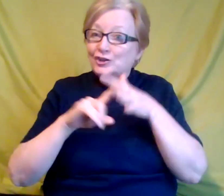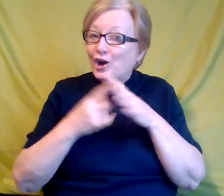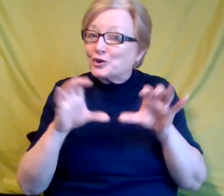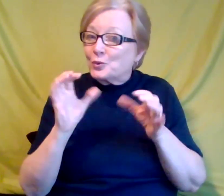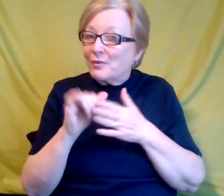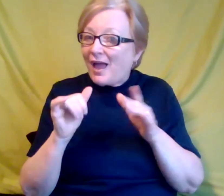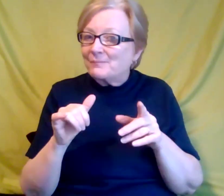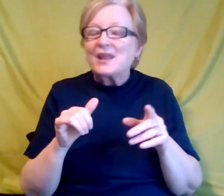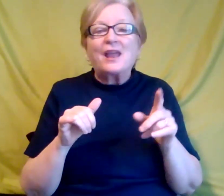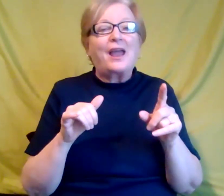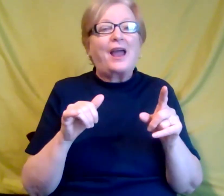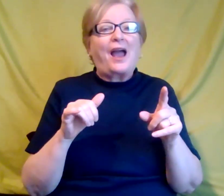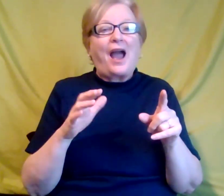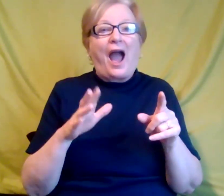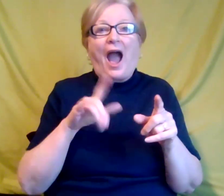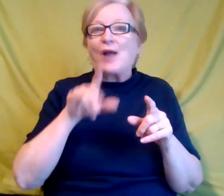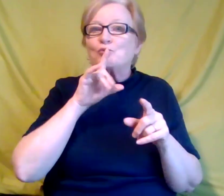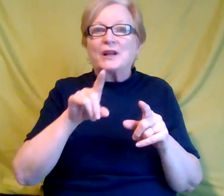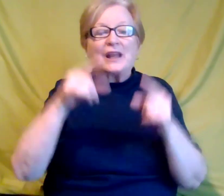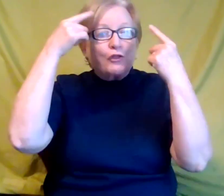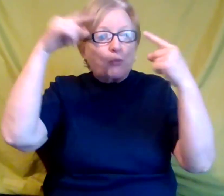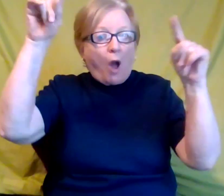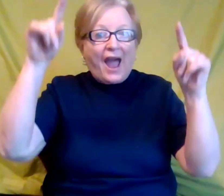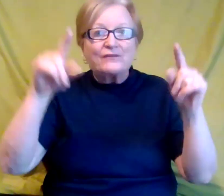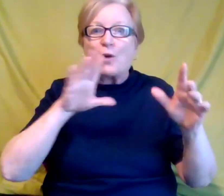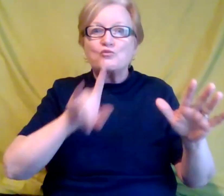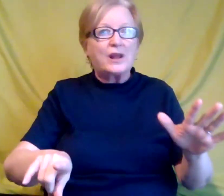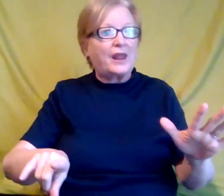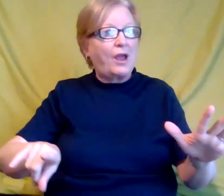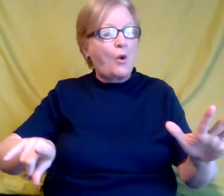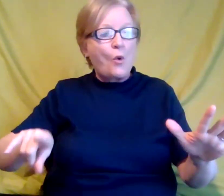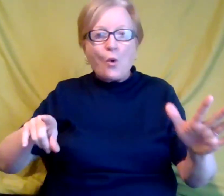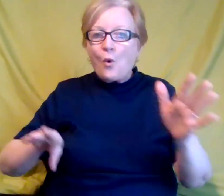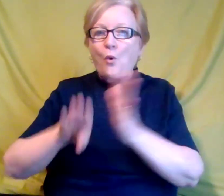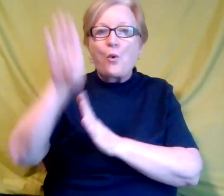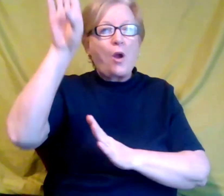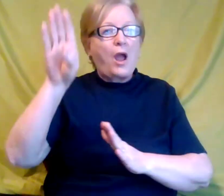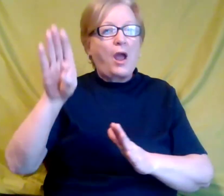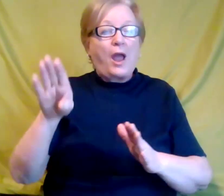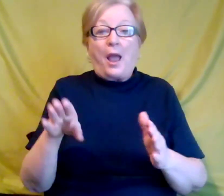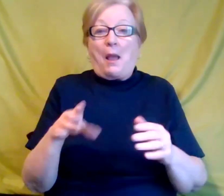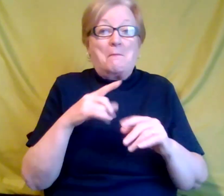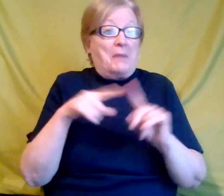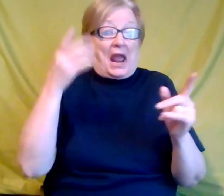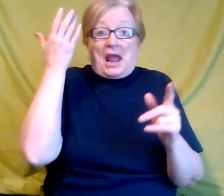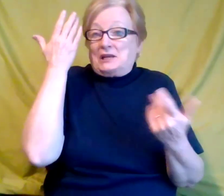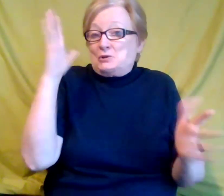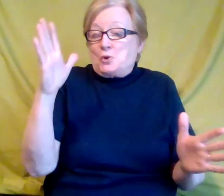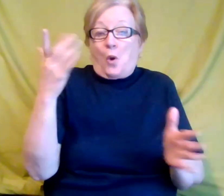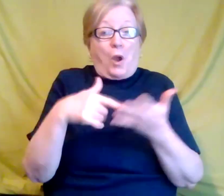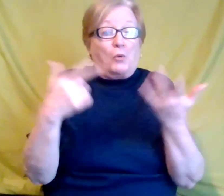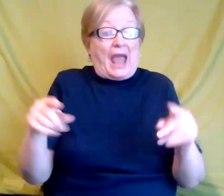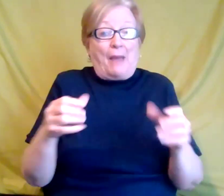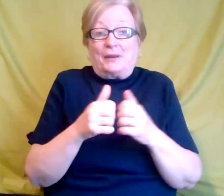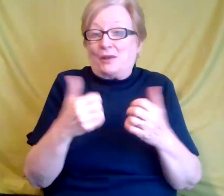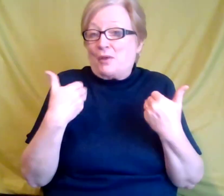when I say I thrived, I thrived, still not knowing what was going on, but I knew there was